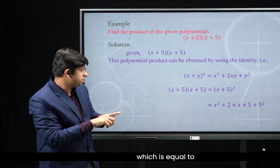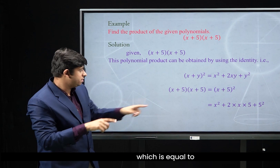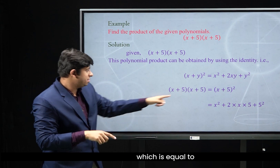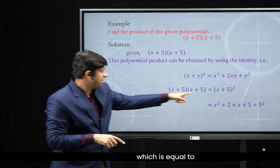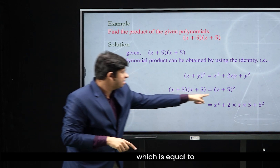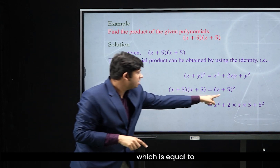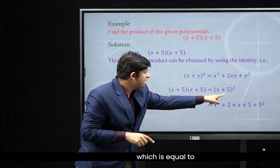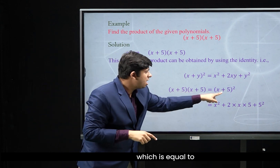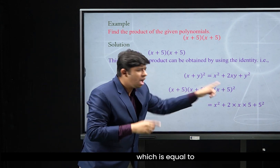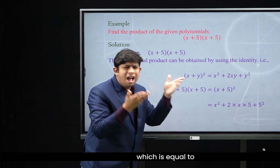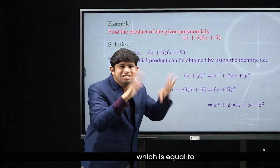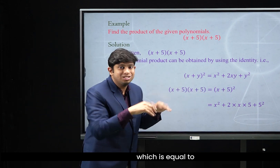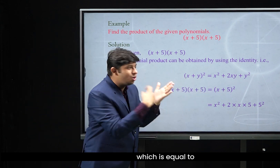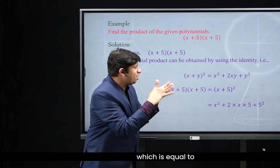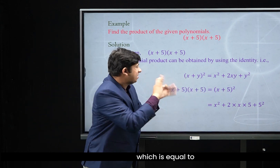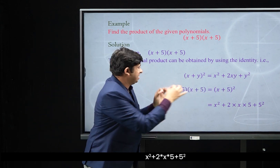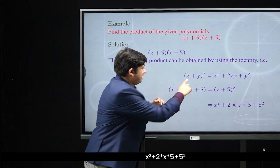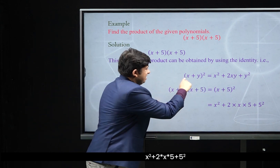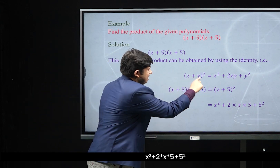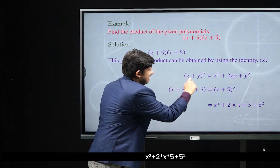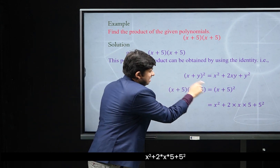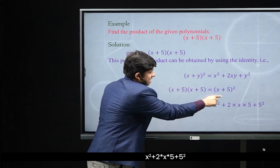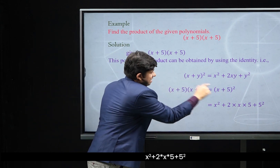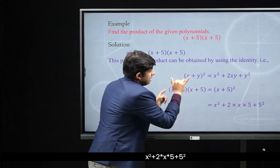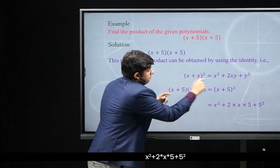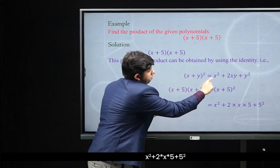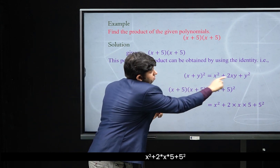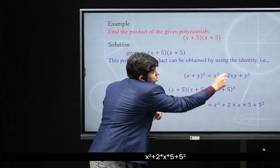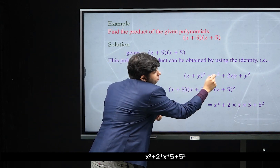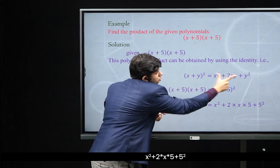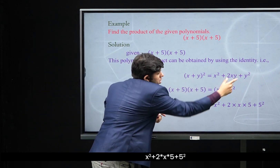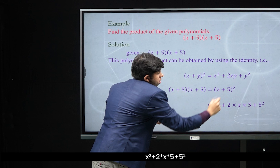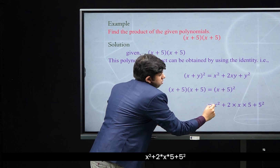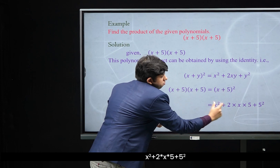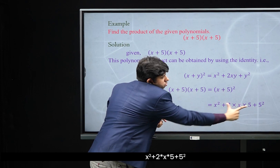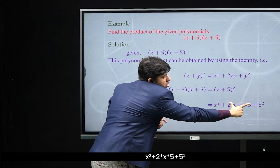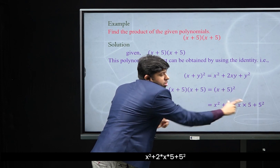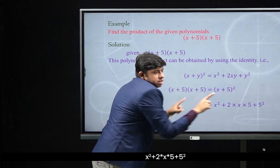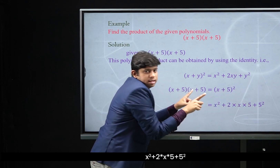Which is equal to x square plus 2 into x into 5 plus 5 square.